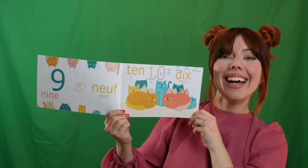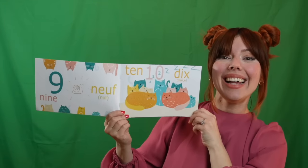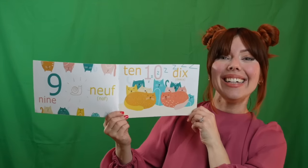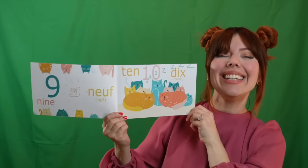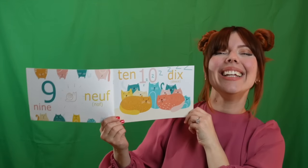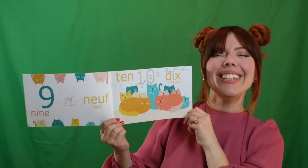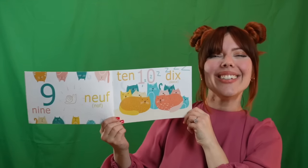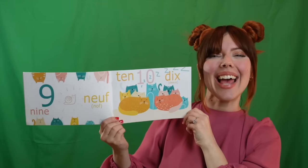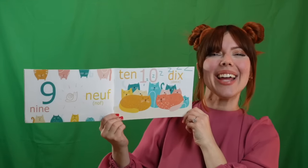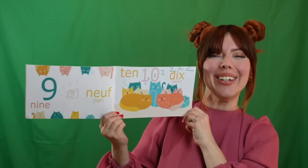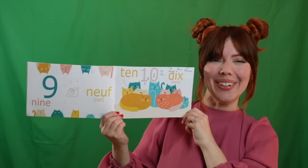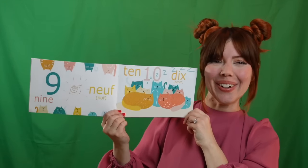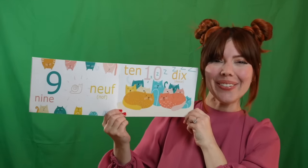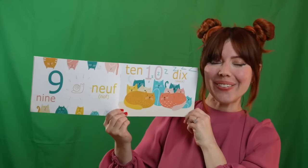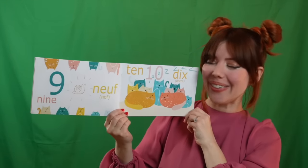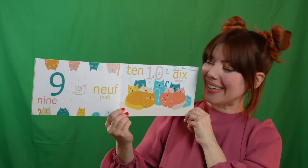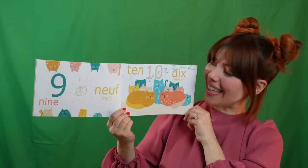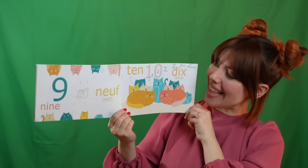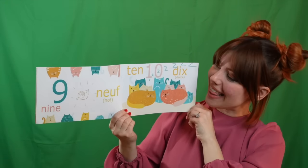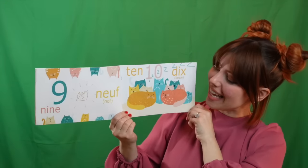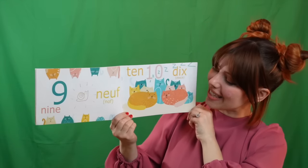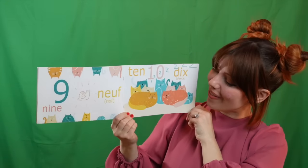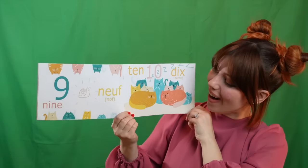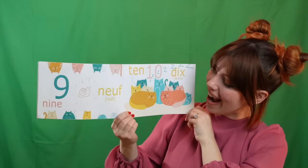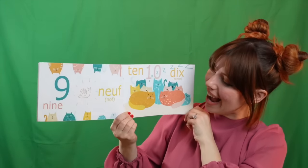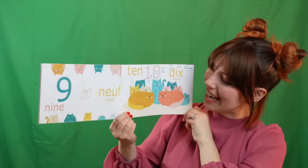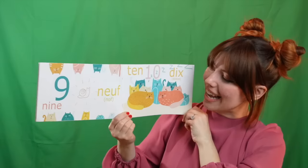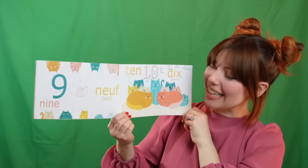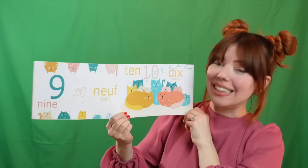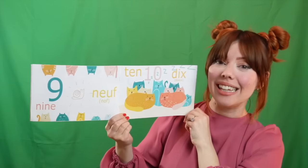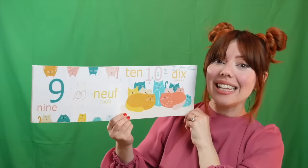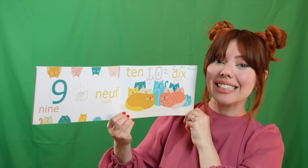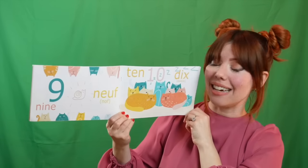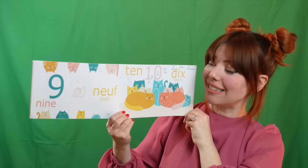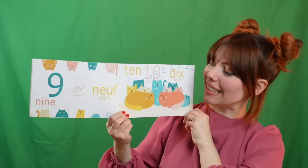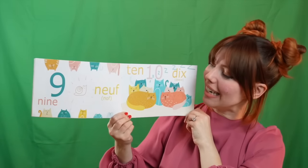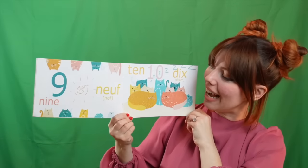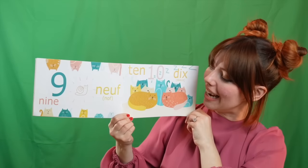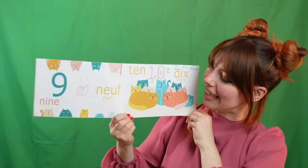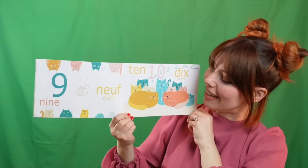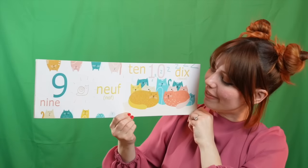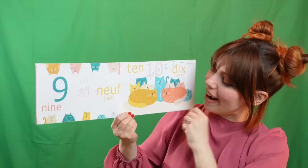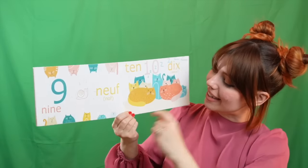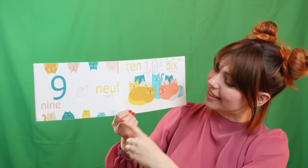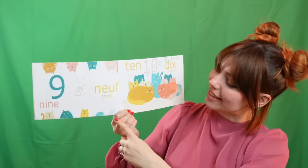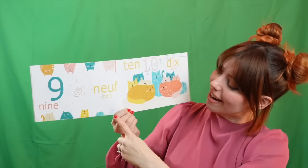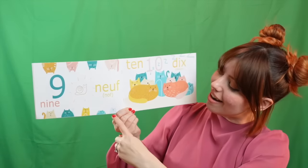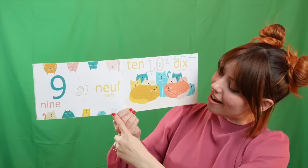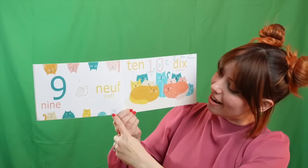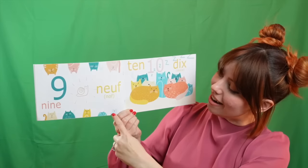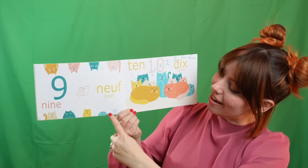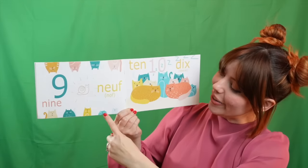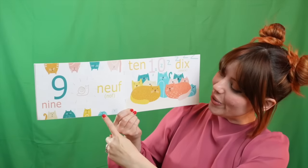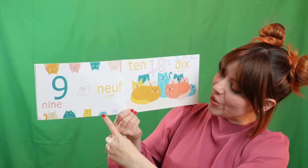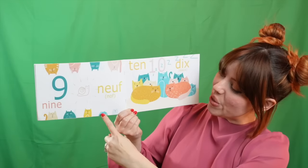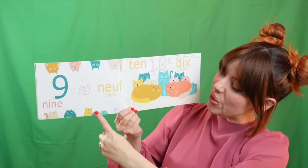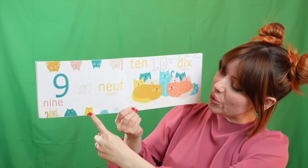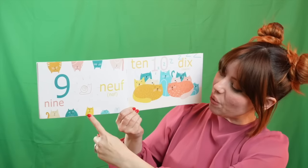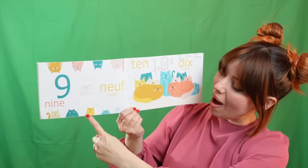Nine. Can you say neuf? That's right. Let's count to nine in French. Un, deux,